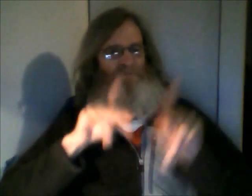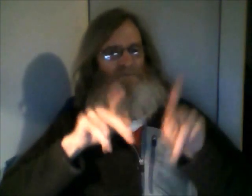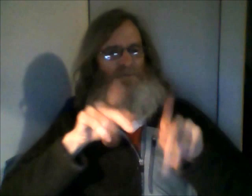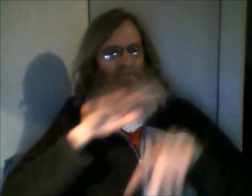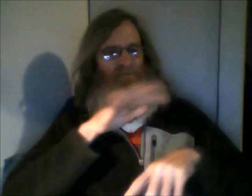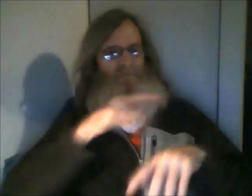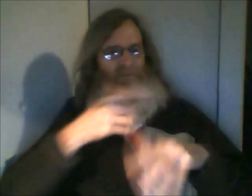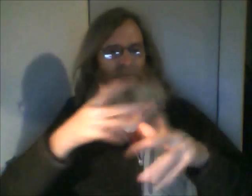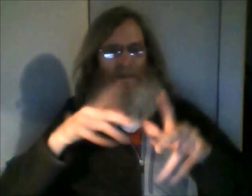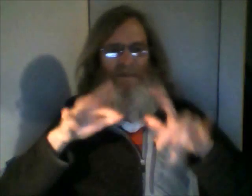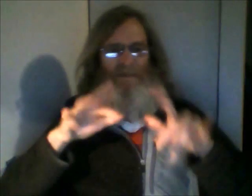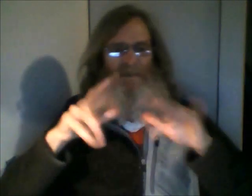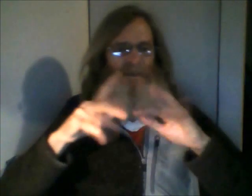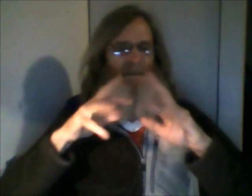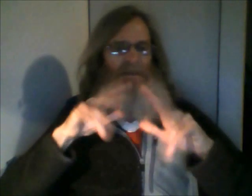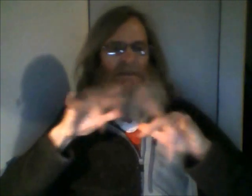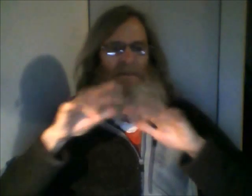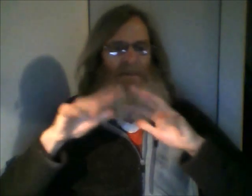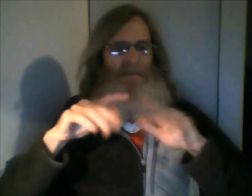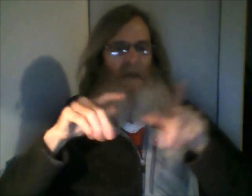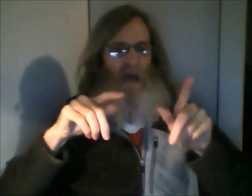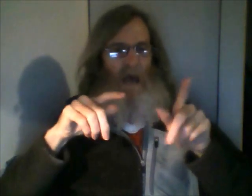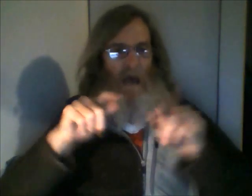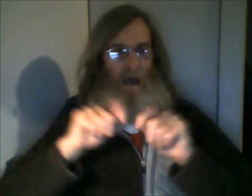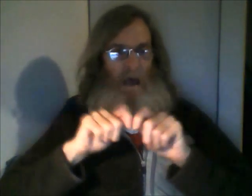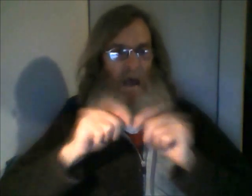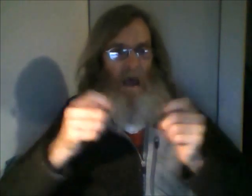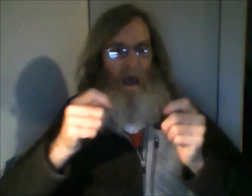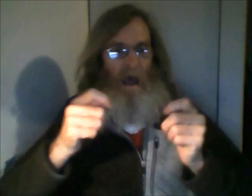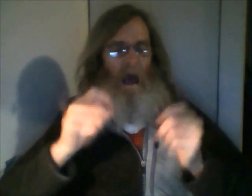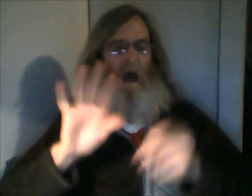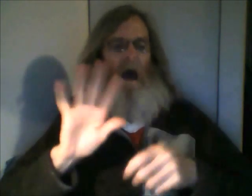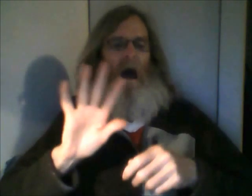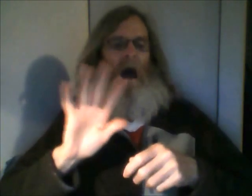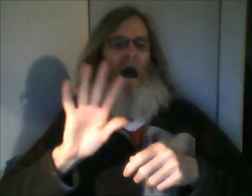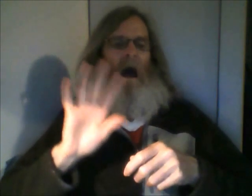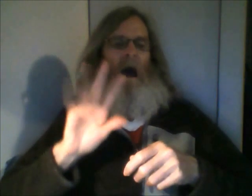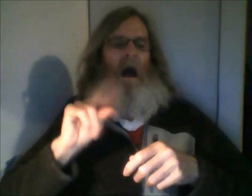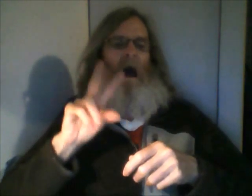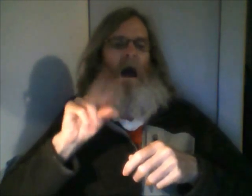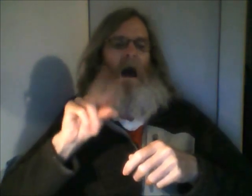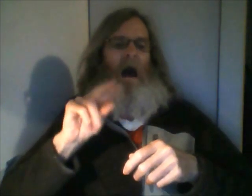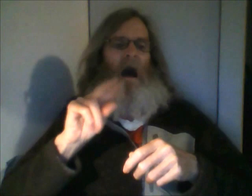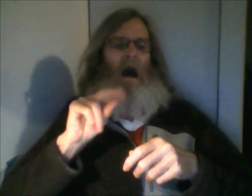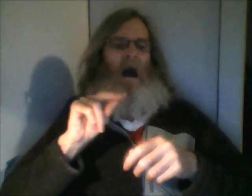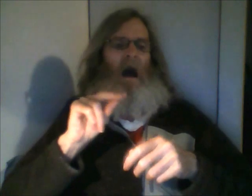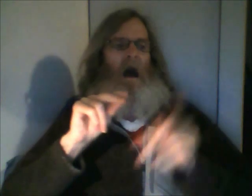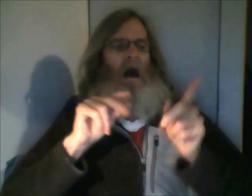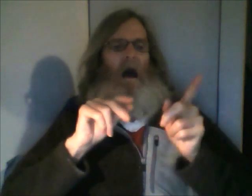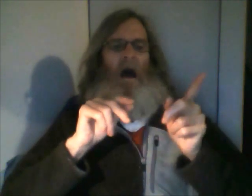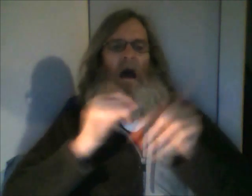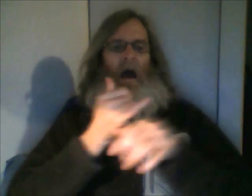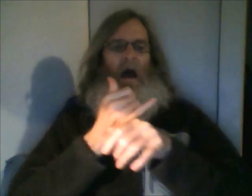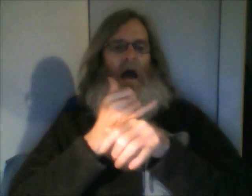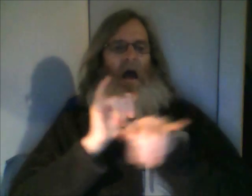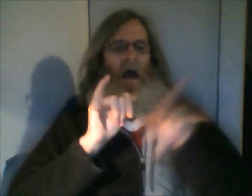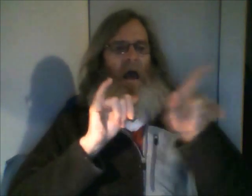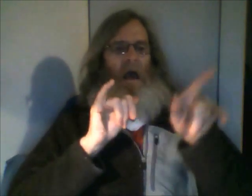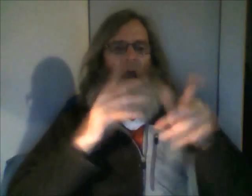Back to the frame. They remove any excess glue that oozed out when they slid the part together and give the frame an overall sanding.